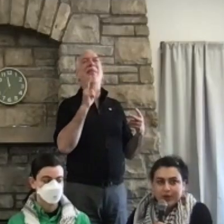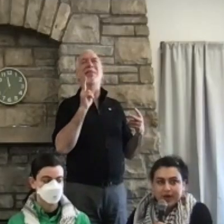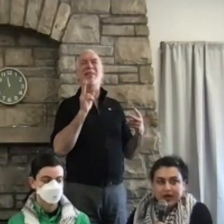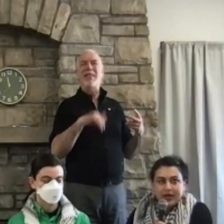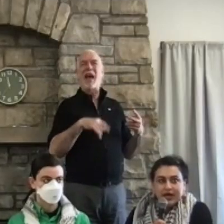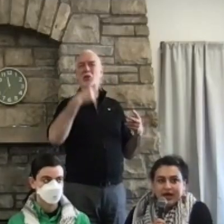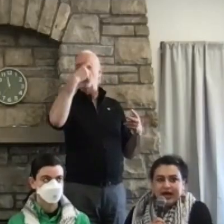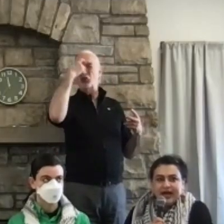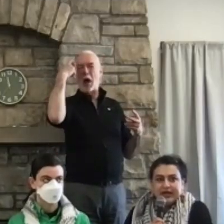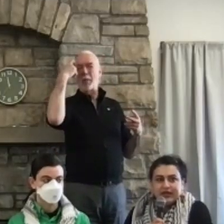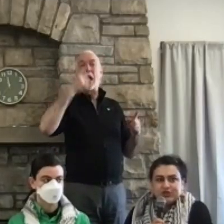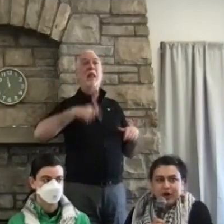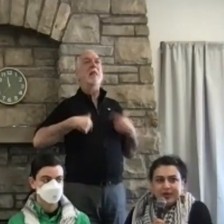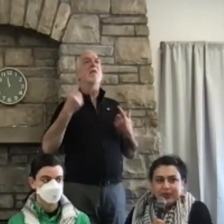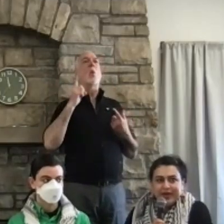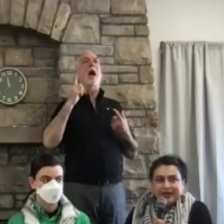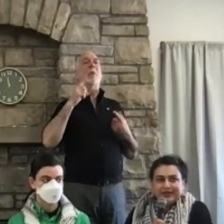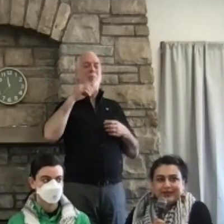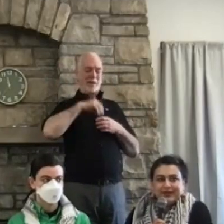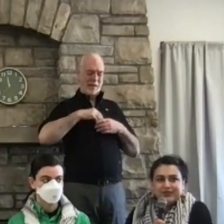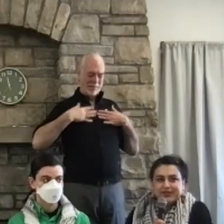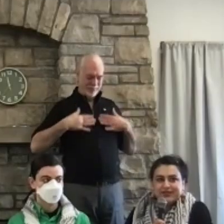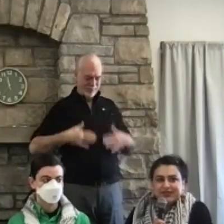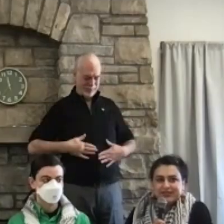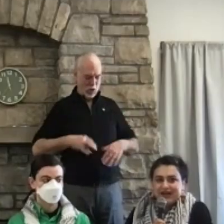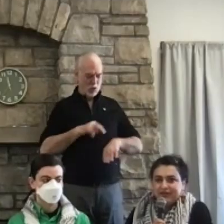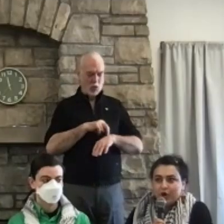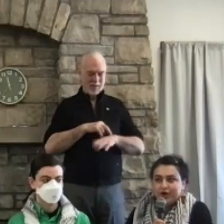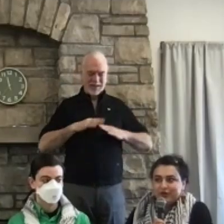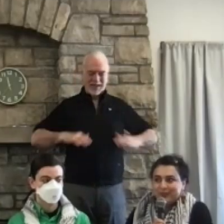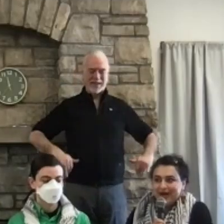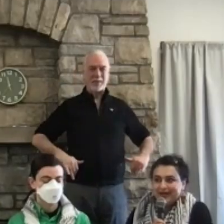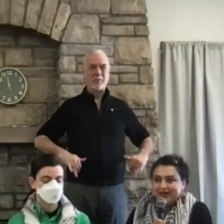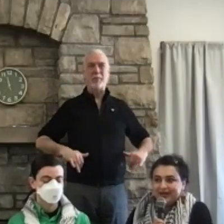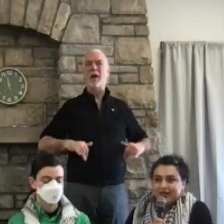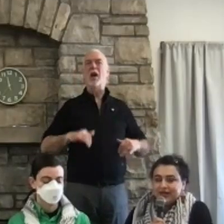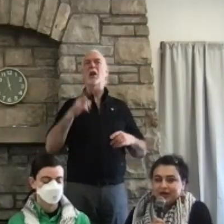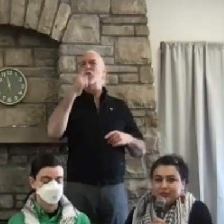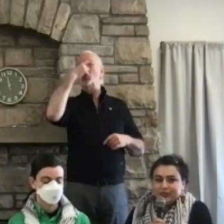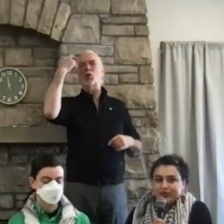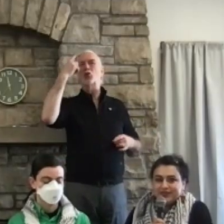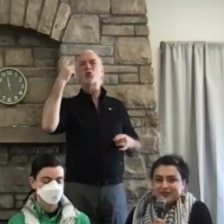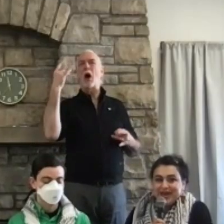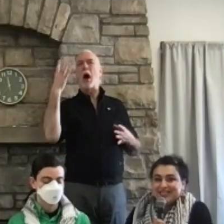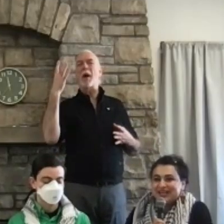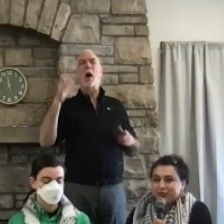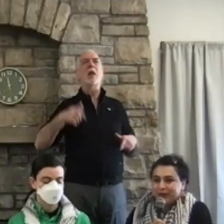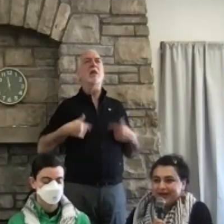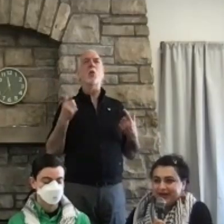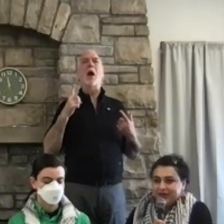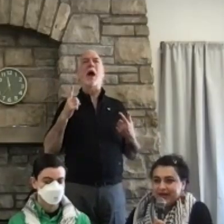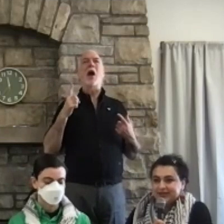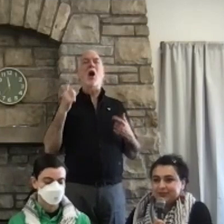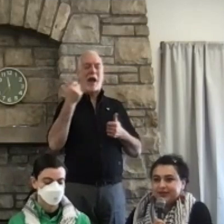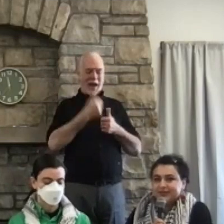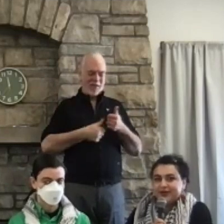generational trauma. And trauma, the way it lives in every part of your body. You can't separate